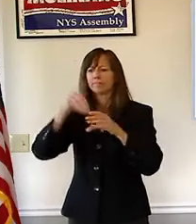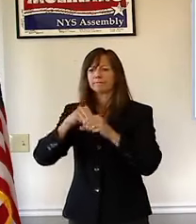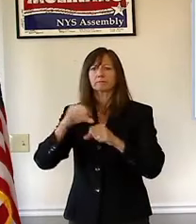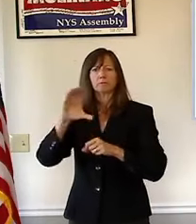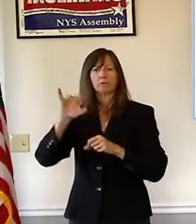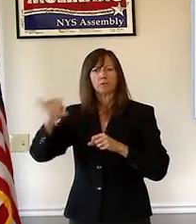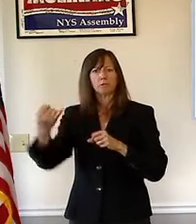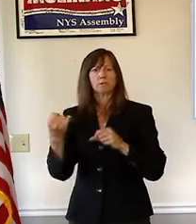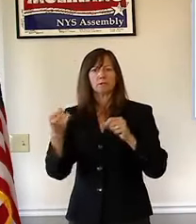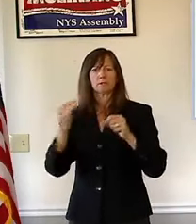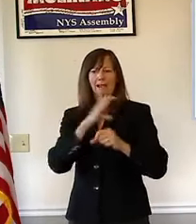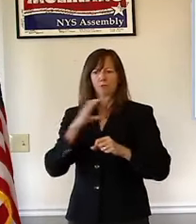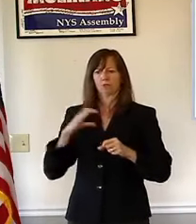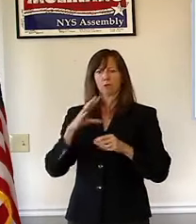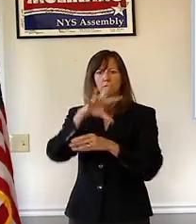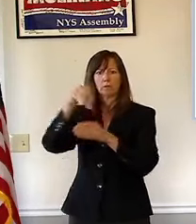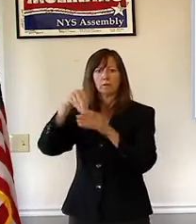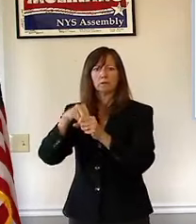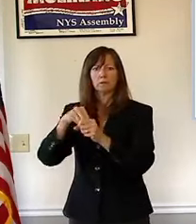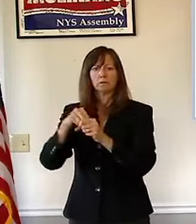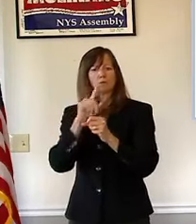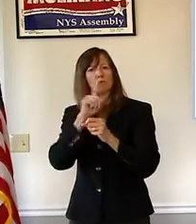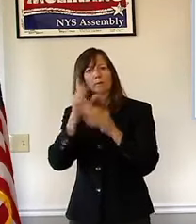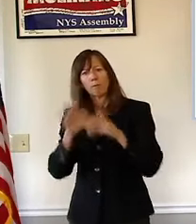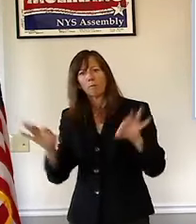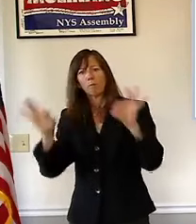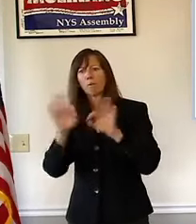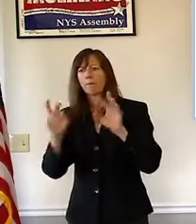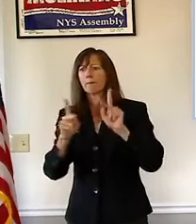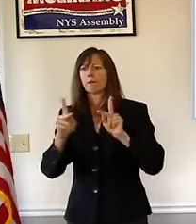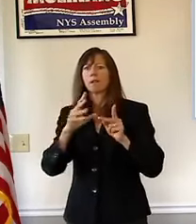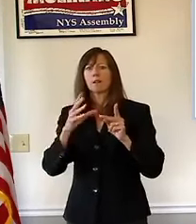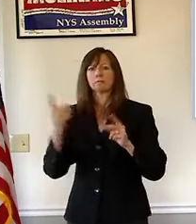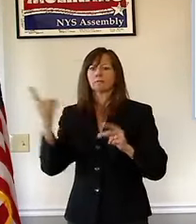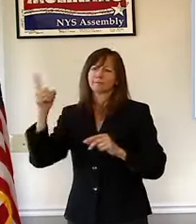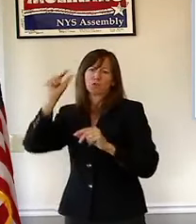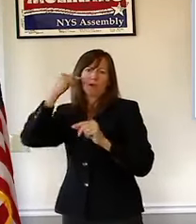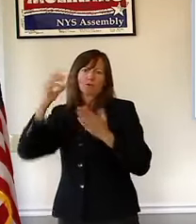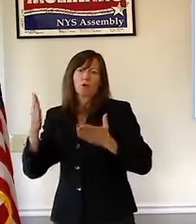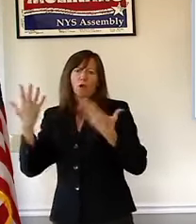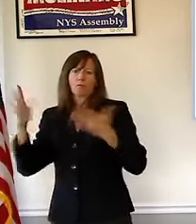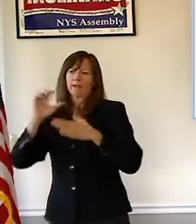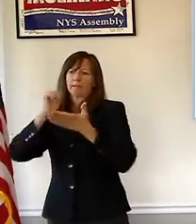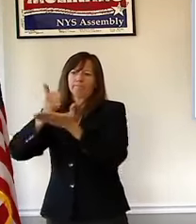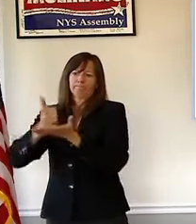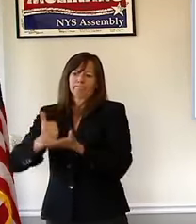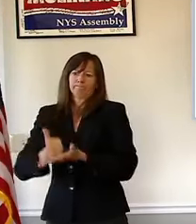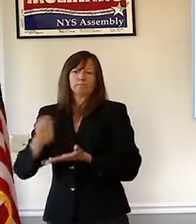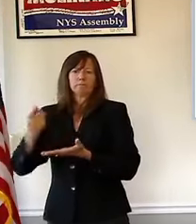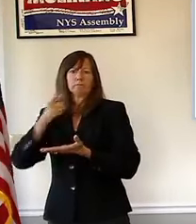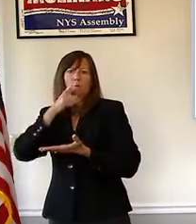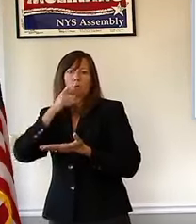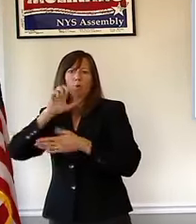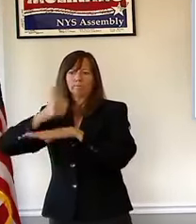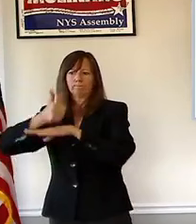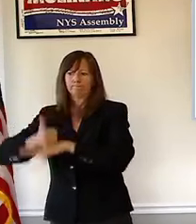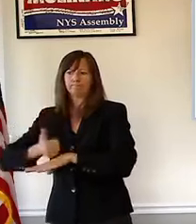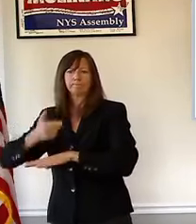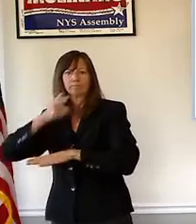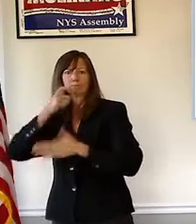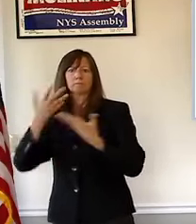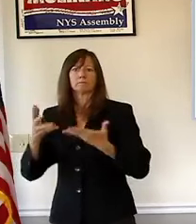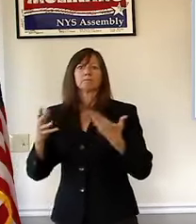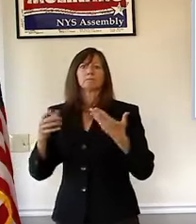Council that are all considered stakeholders by the governor's office, at least, to partake with us in developing